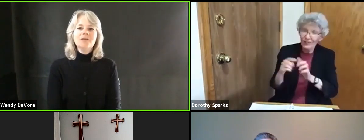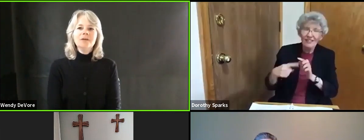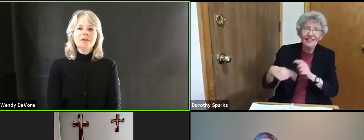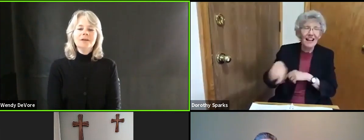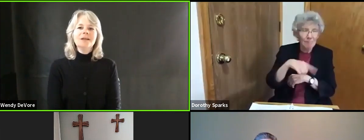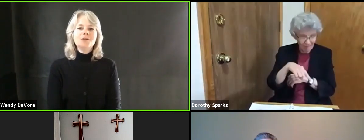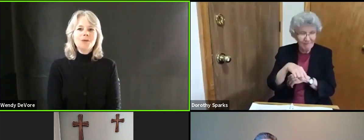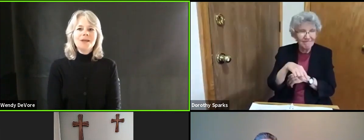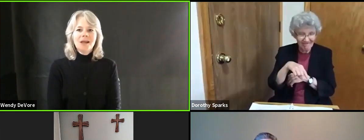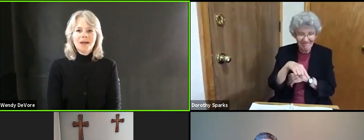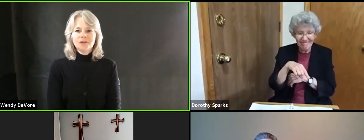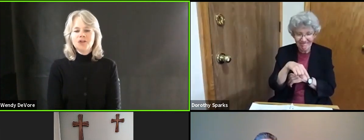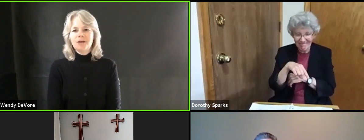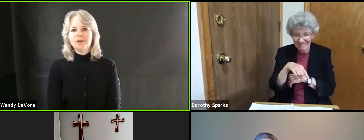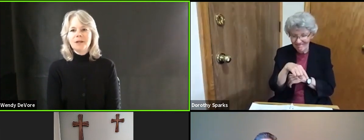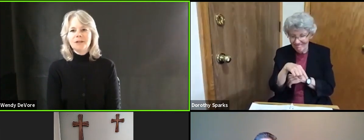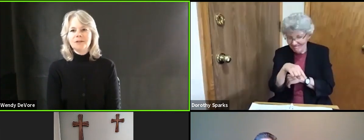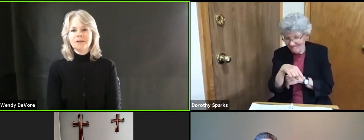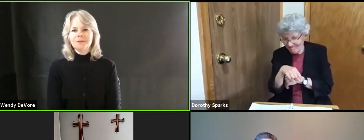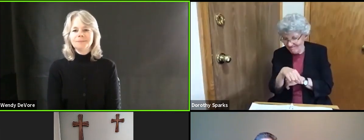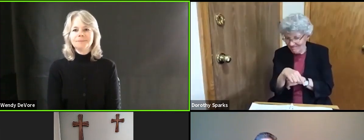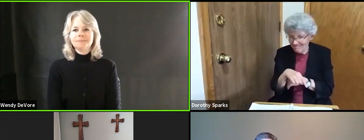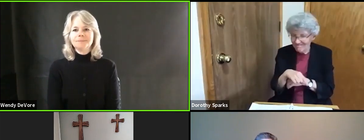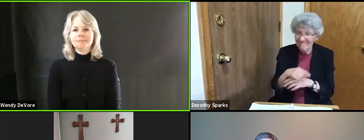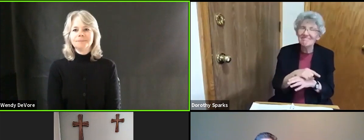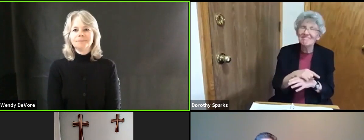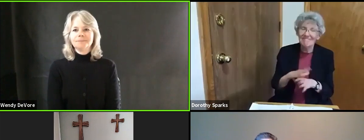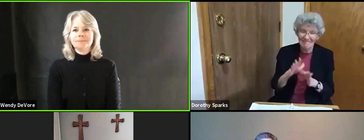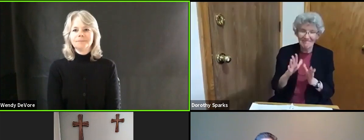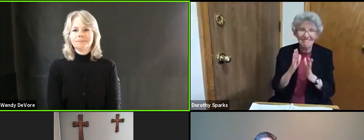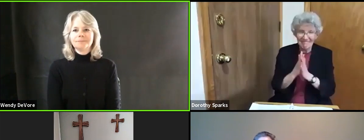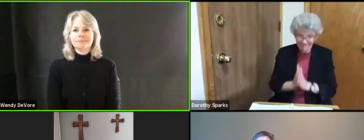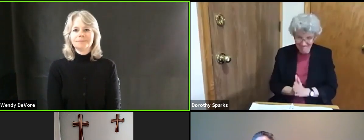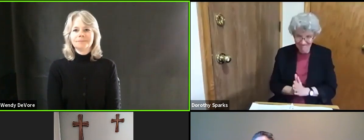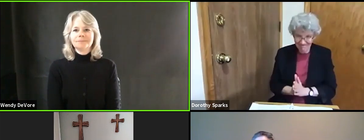and even into the next generation.